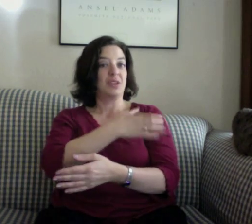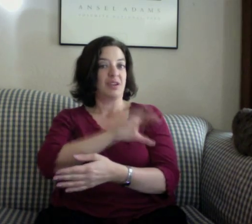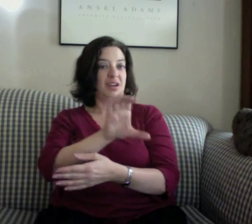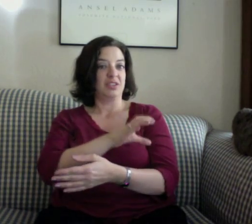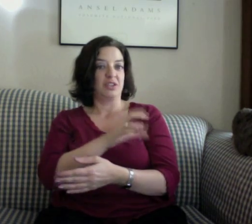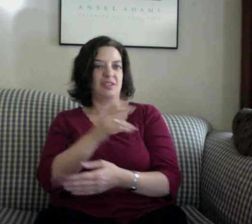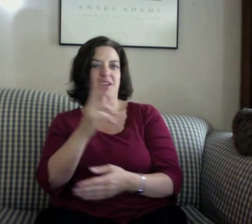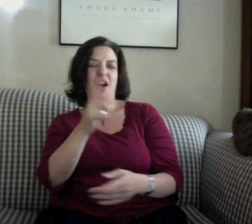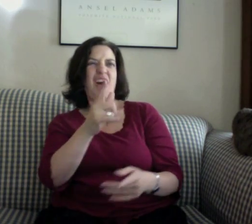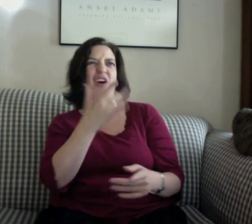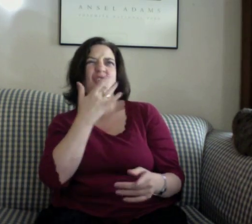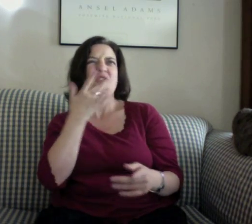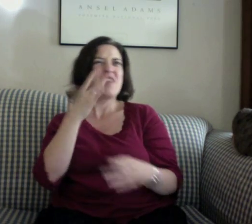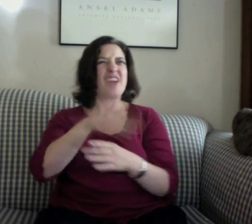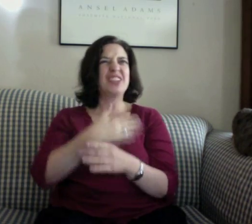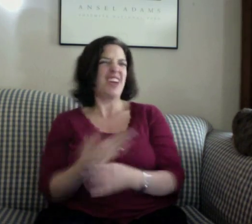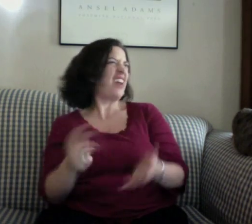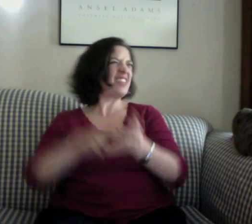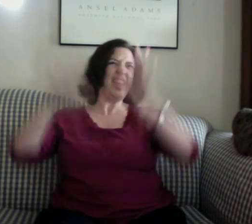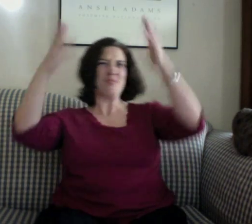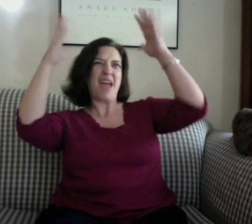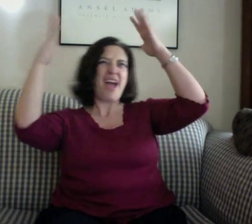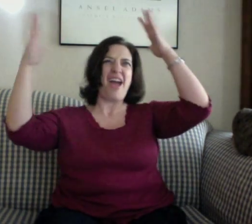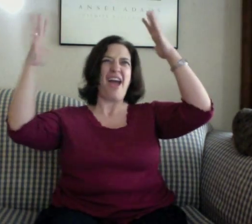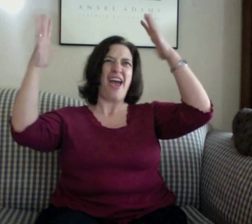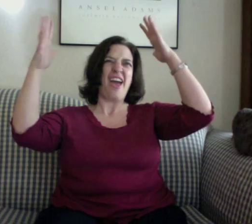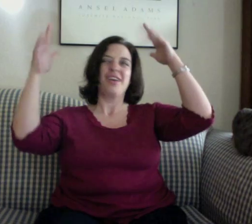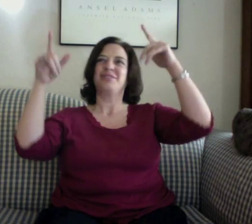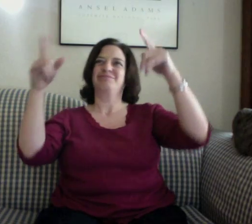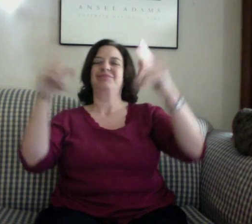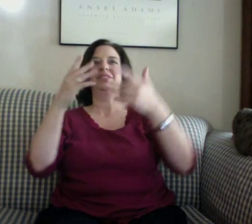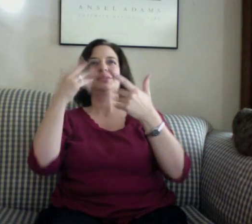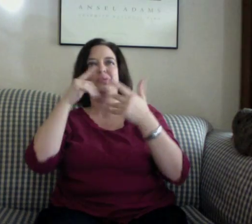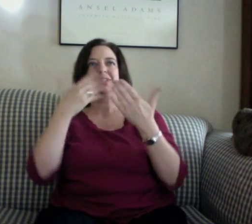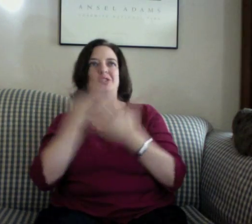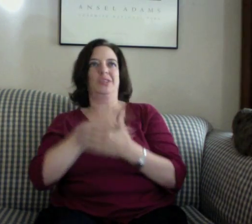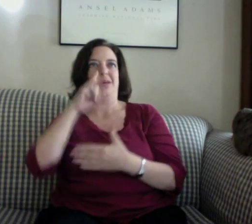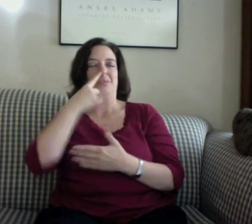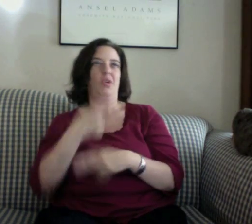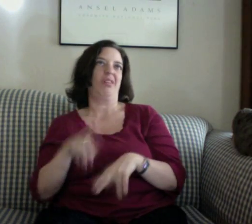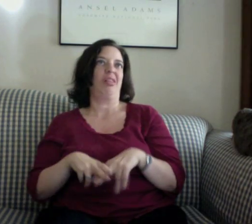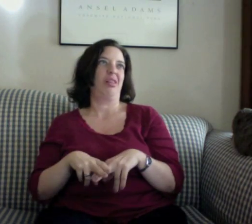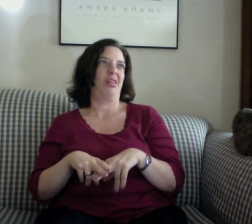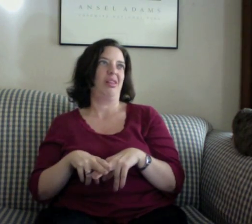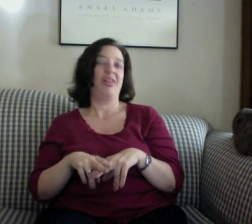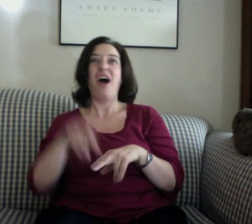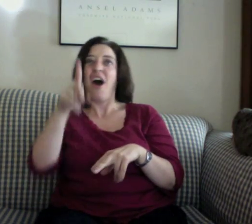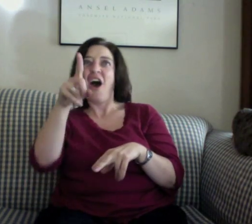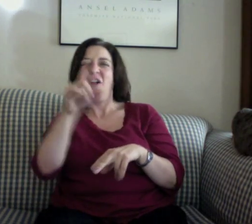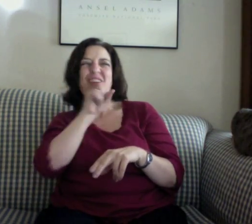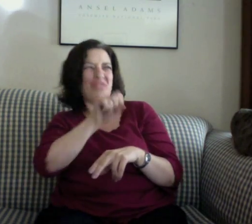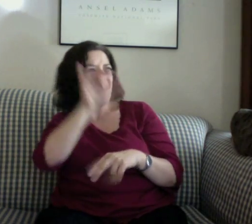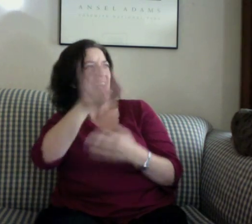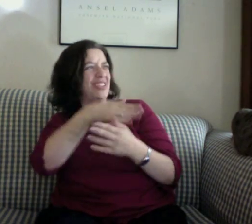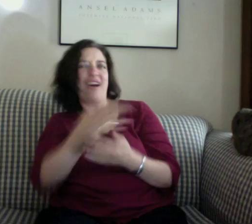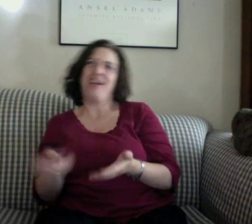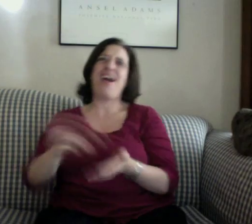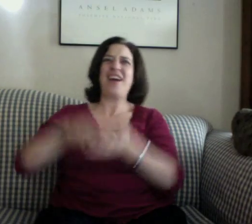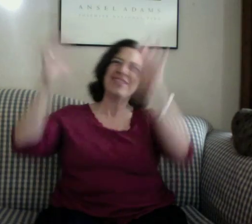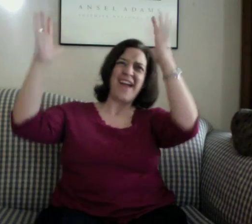and again. Or at a music concert. Oh, I love this song, this is my favorite. And everybody gets up and cheers and, oh wait, this song's boring, so you sit. Oh, I love